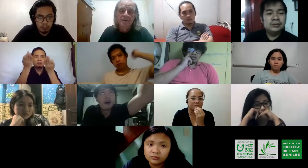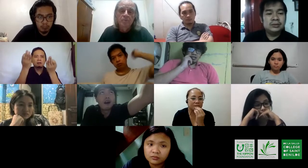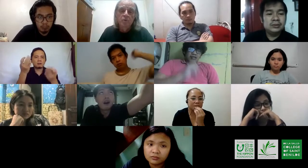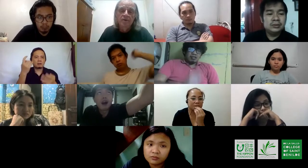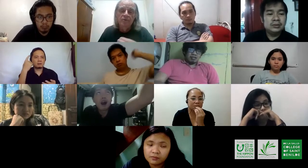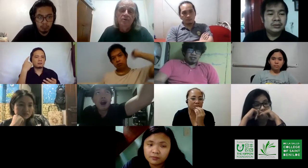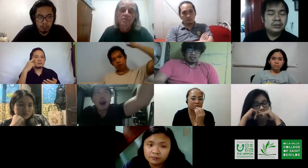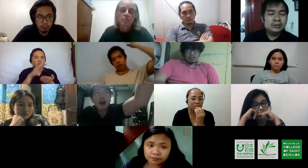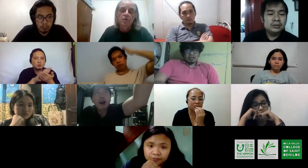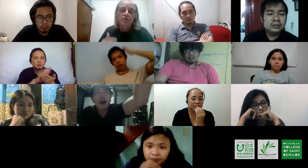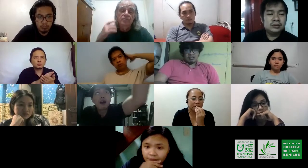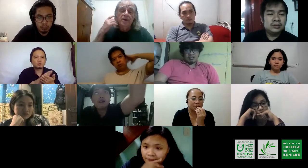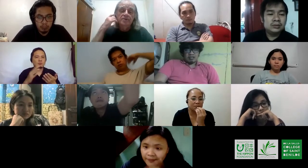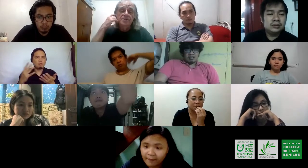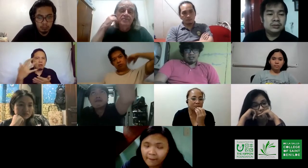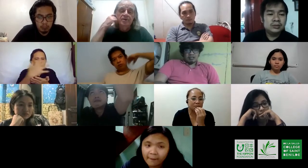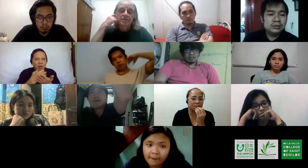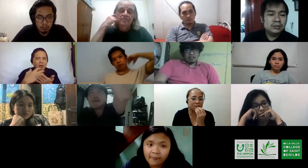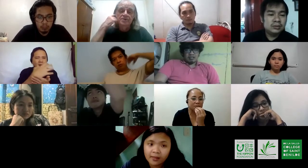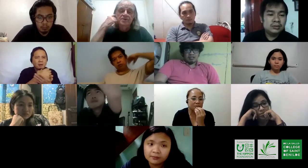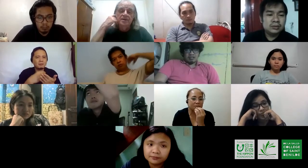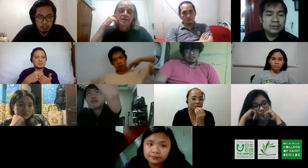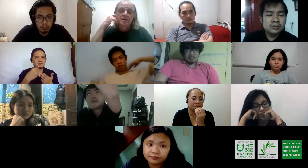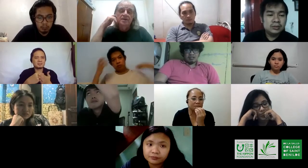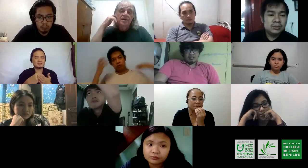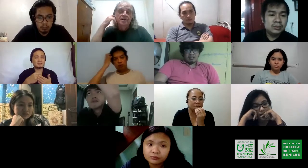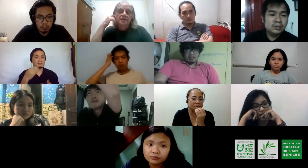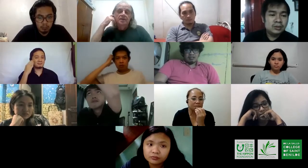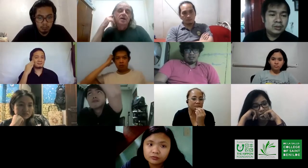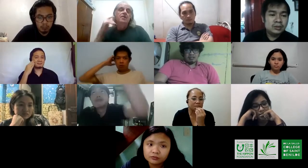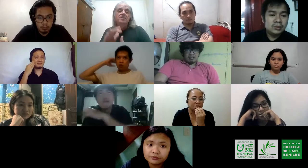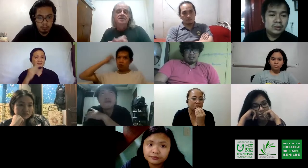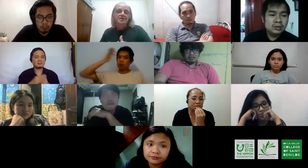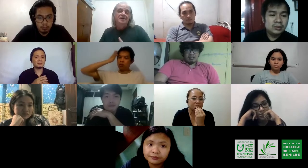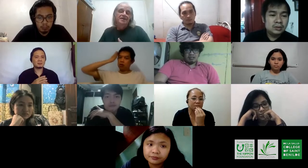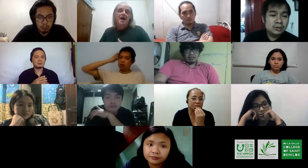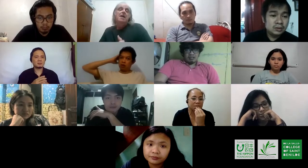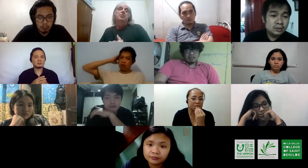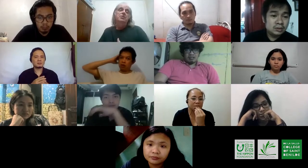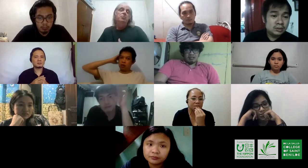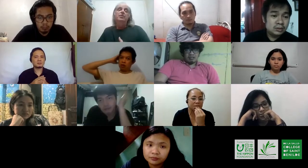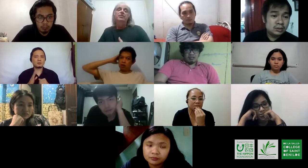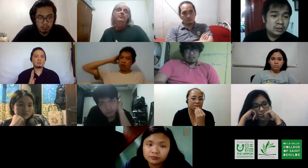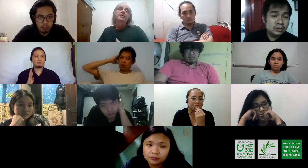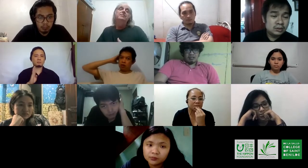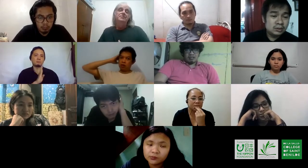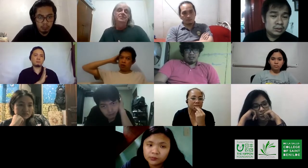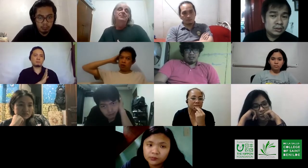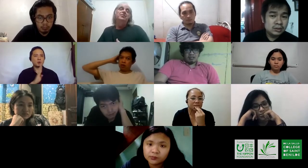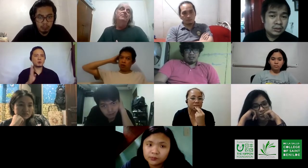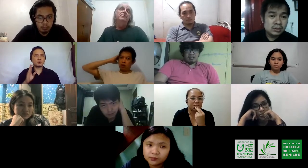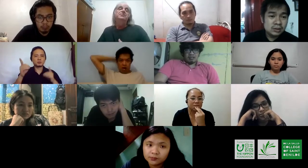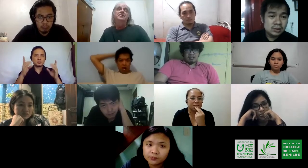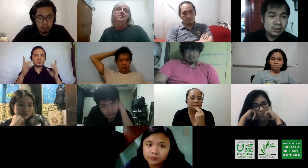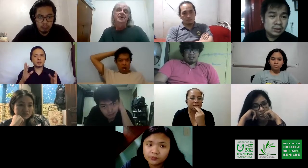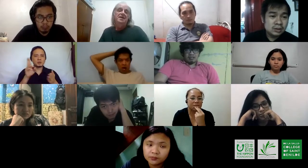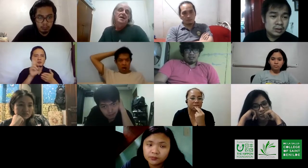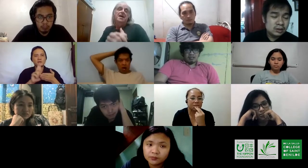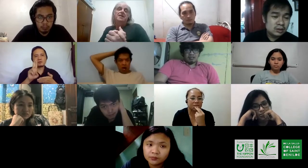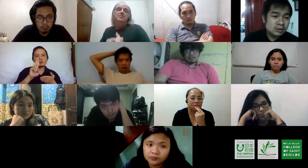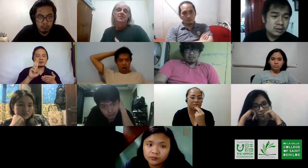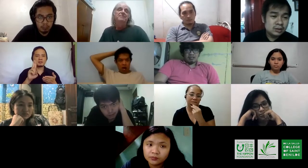Okay, and if you're on the board of directors of a university, then I'm on the board of directors of the